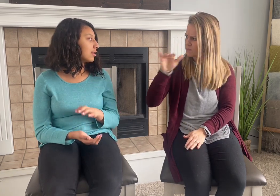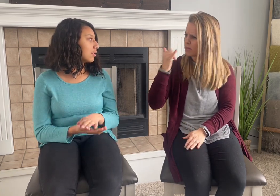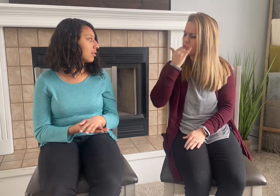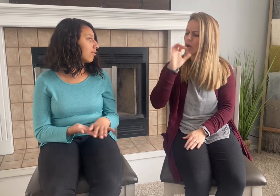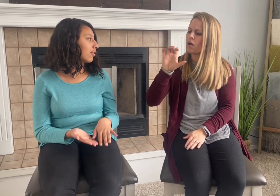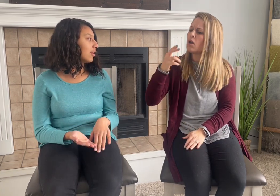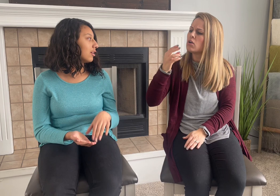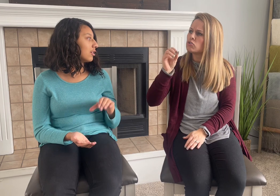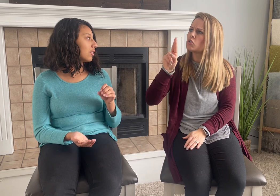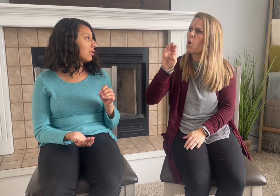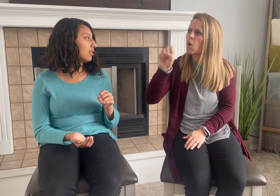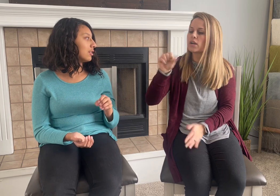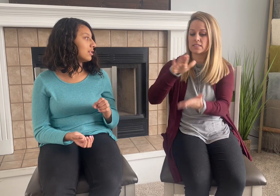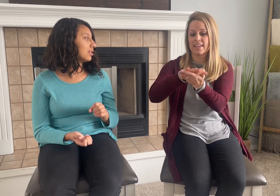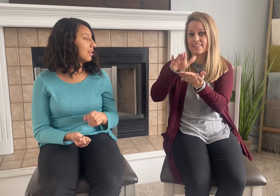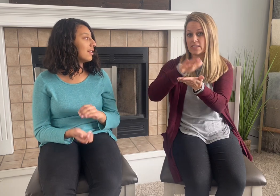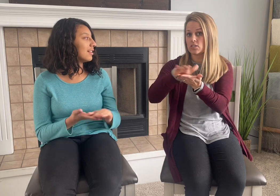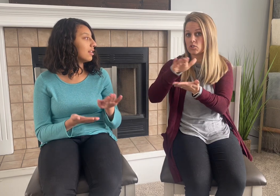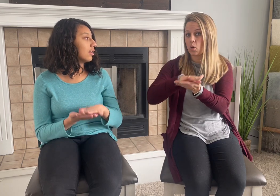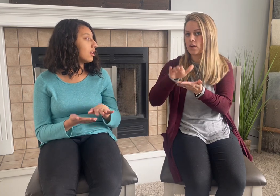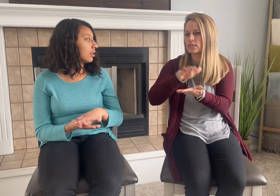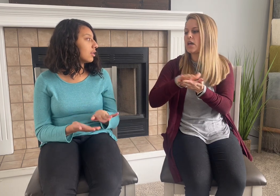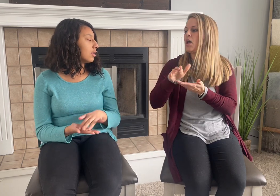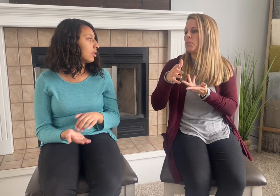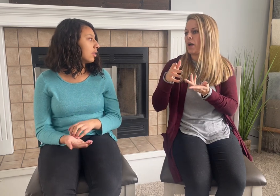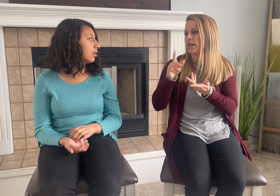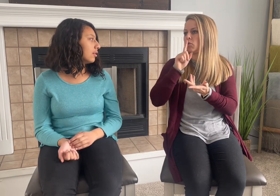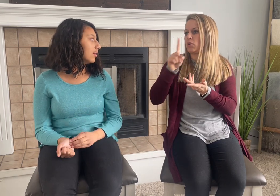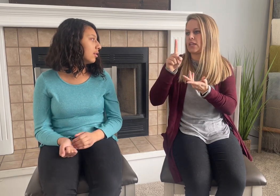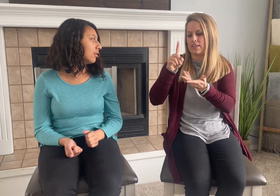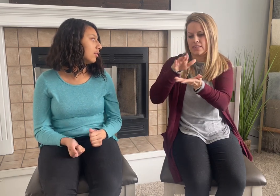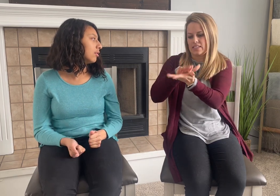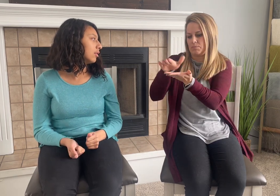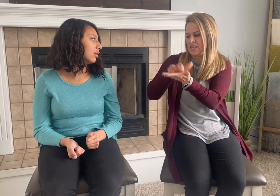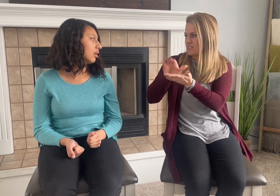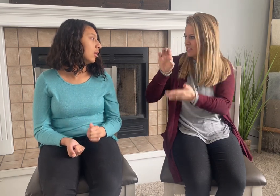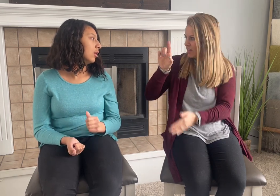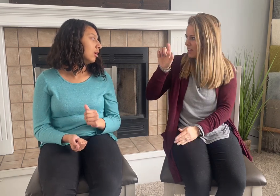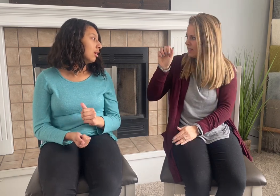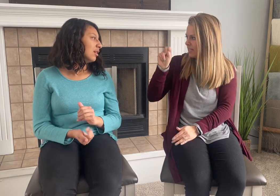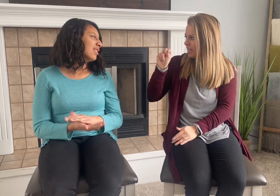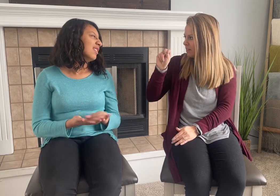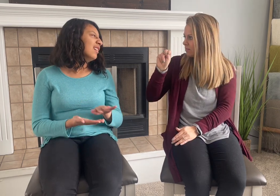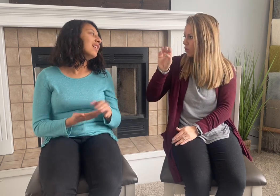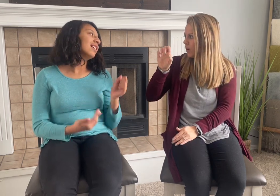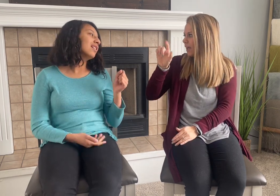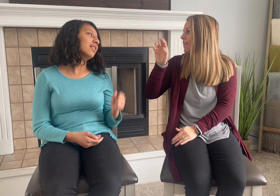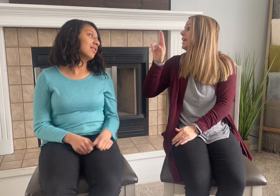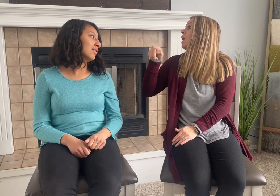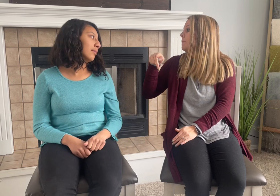I spelled it wrong. Chores like this. Chores. But it really, this means clean or clean up.